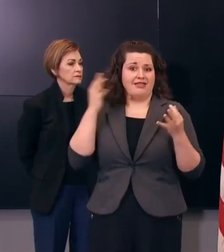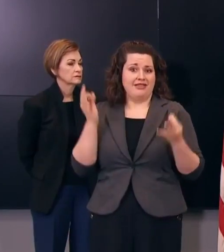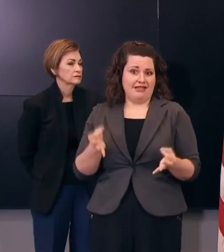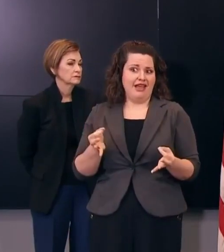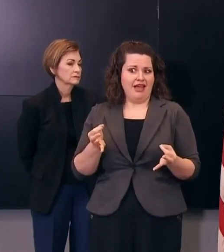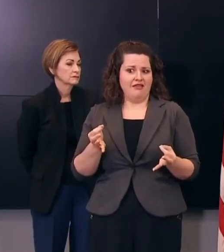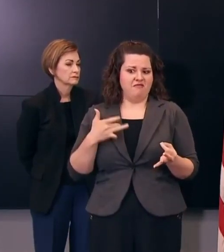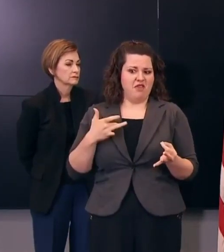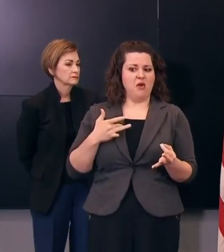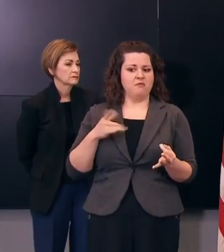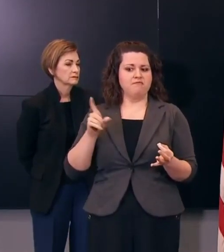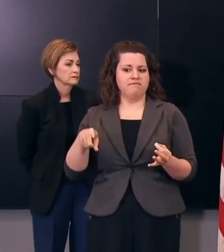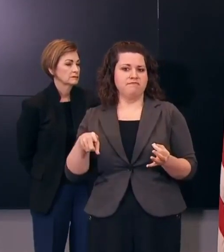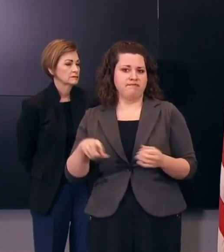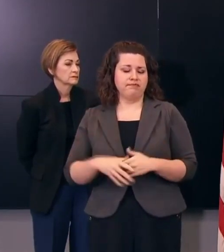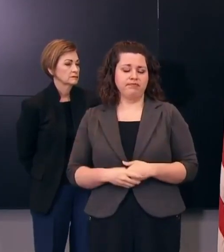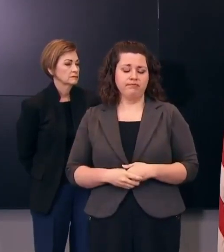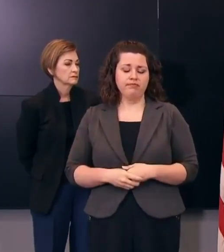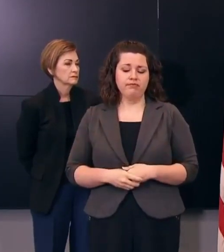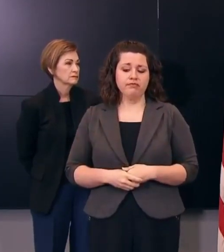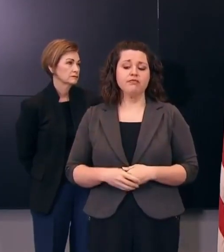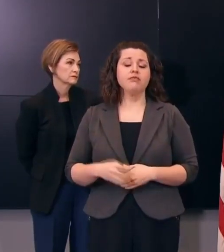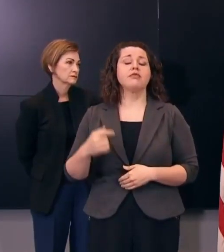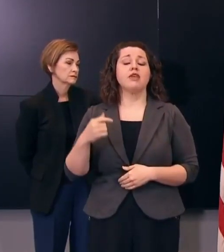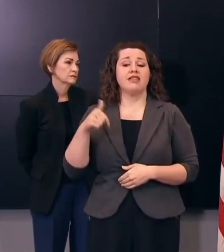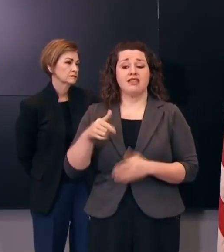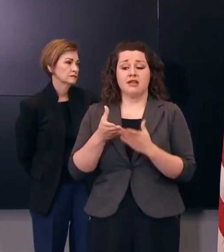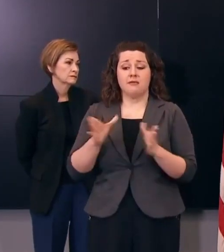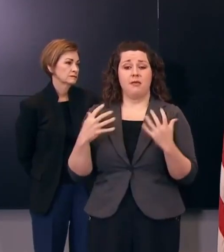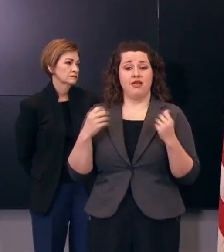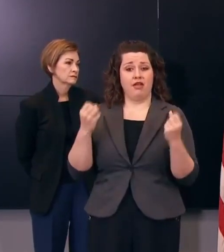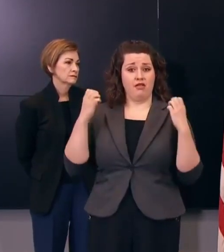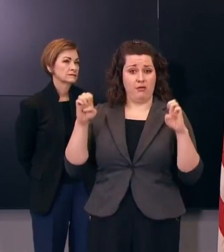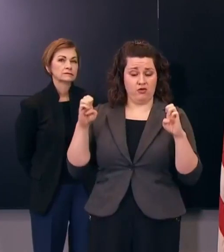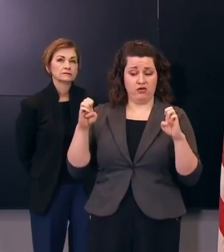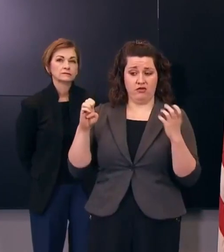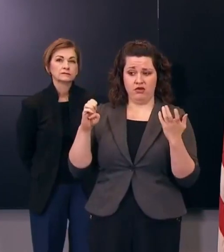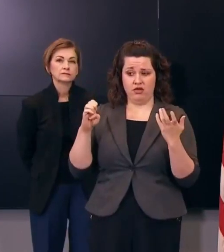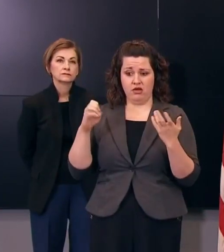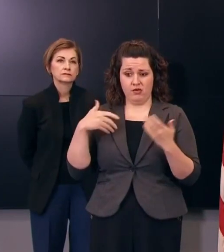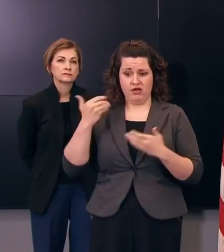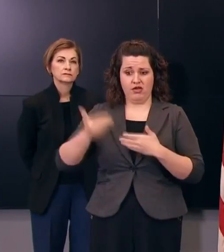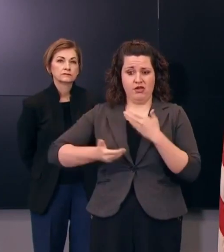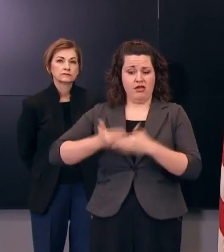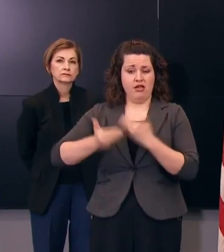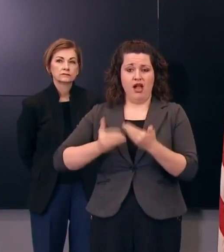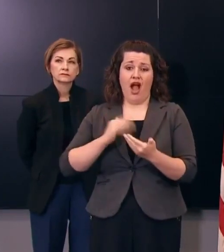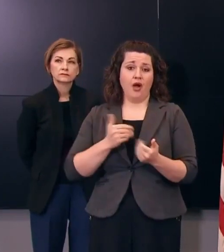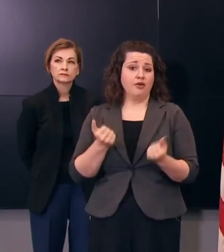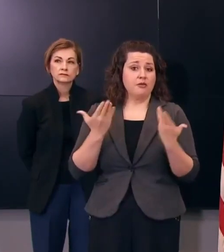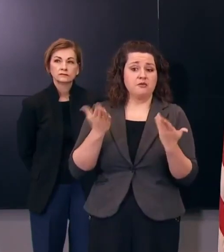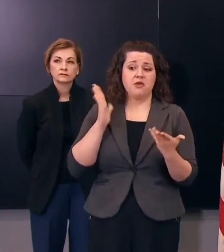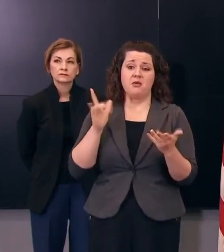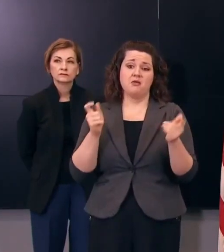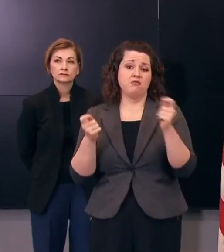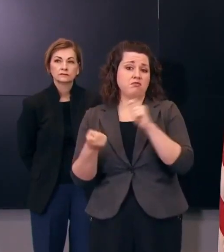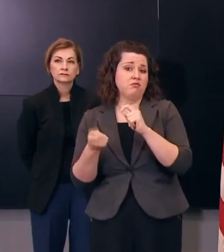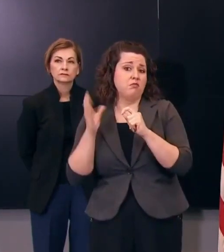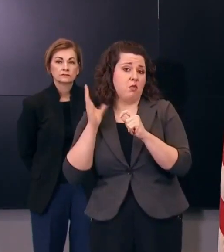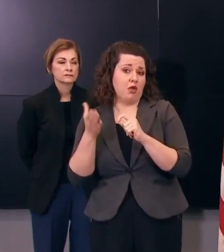to be necessary. As we move through this public health emergency, our recommendations may change over